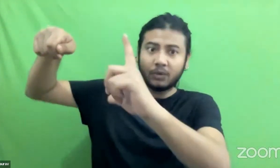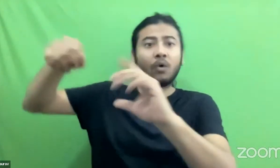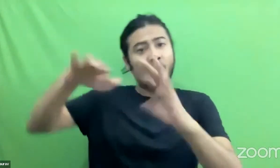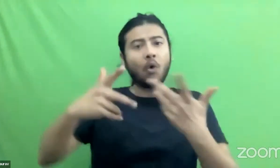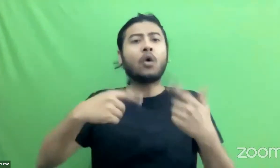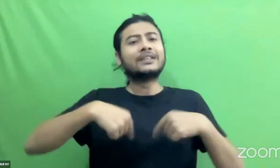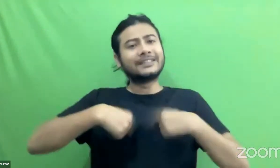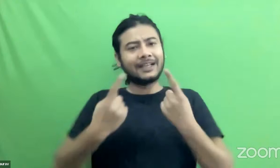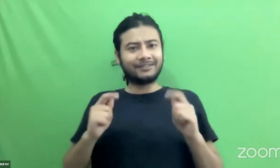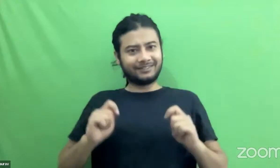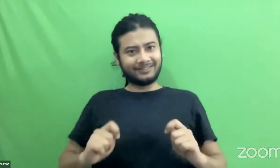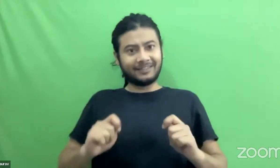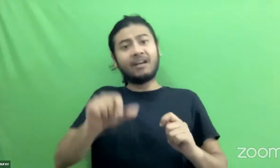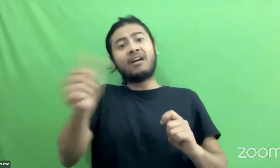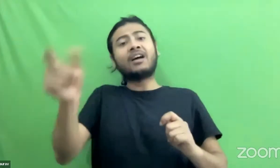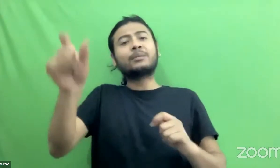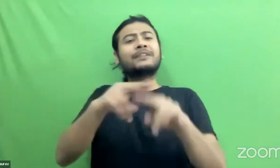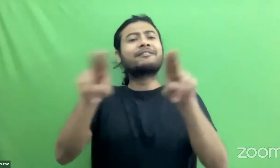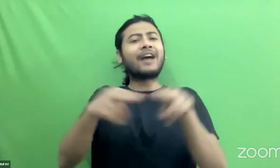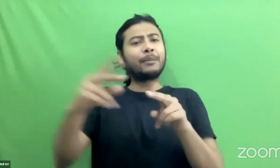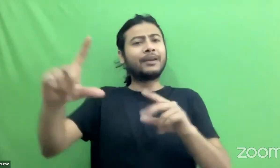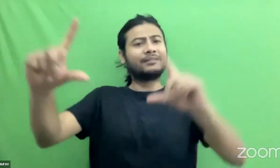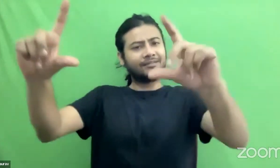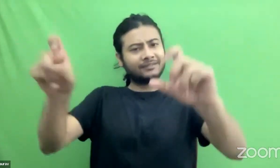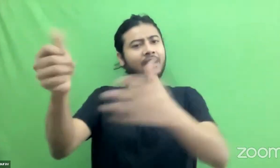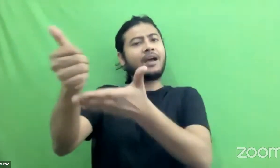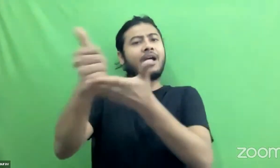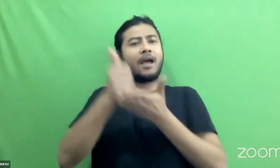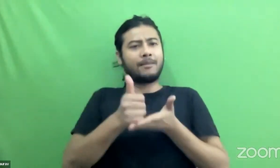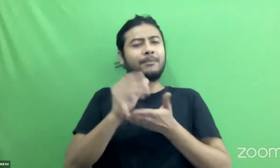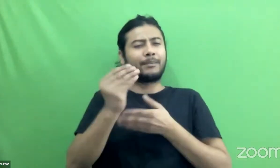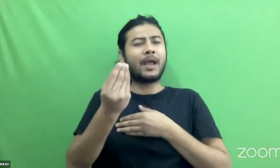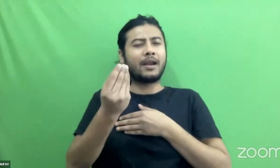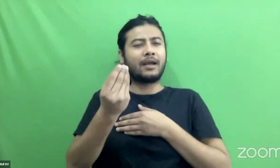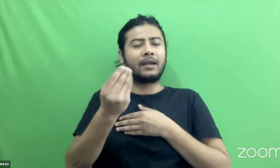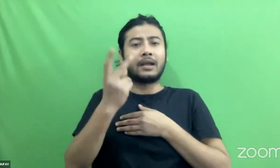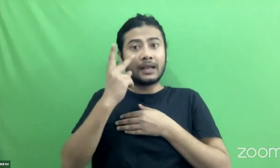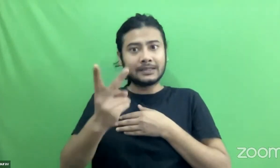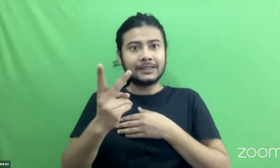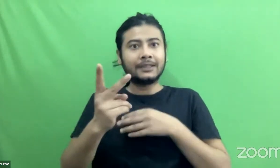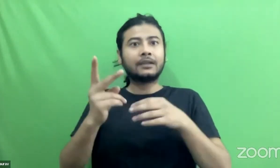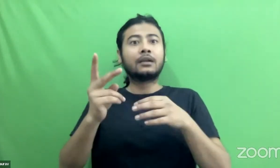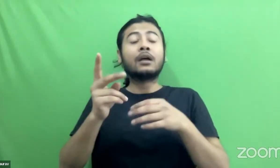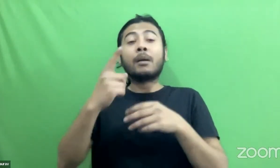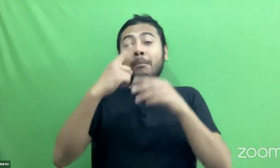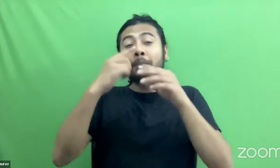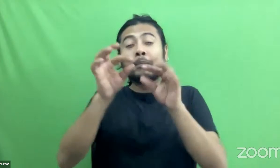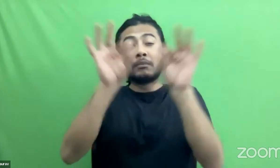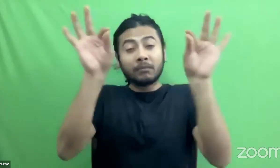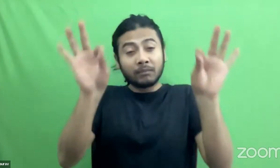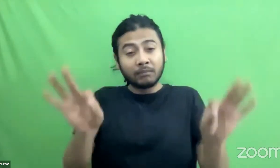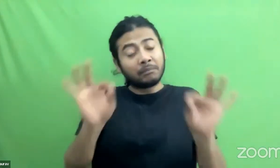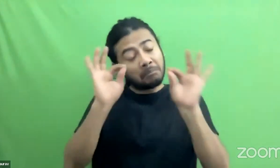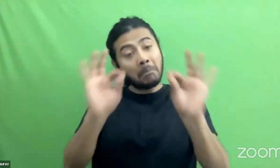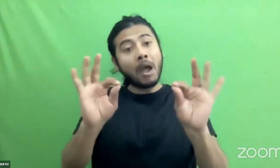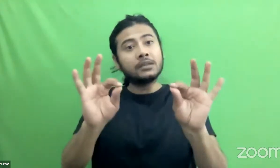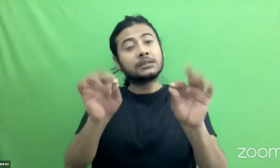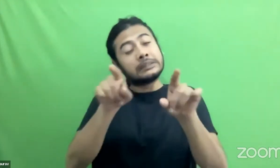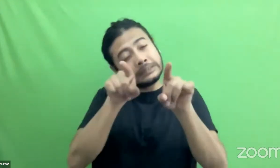family to take your photograph. So I'm just sharing a screen. This is the way I want it to be. So then after that, we'll